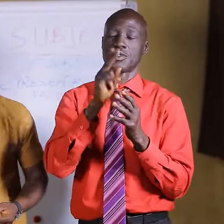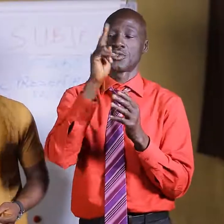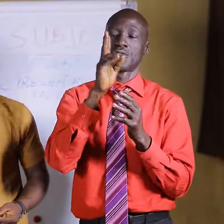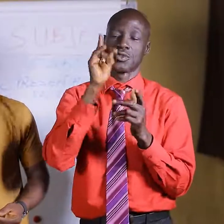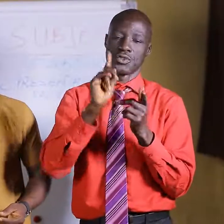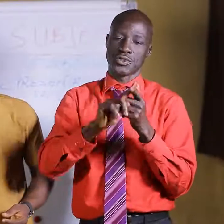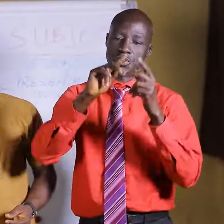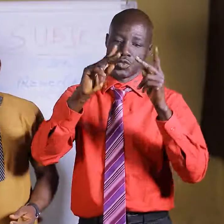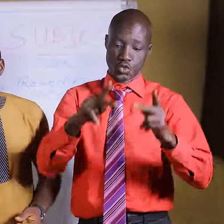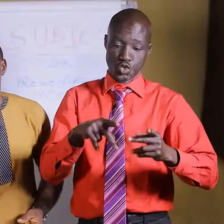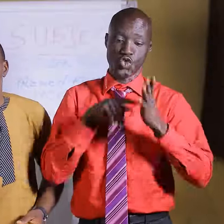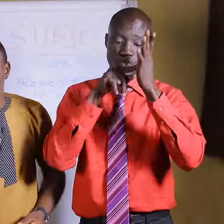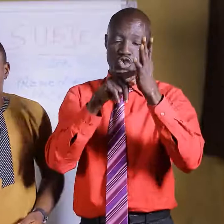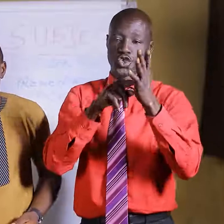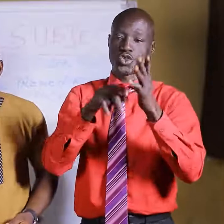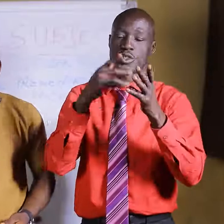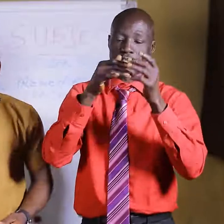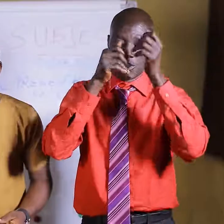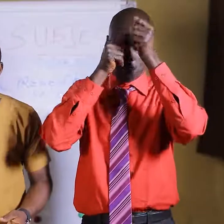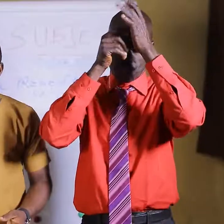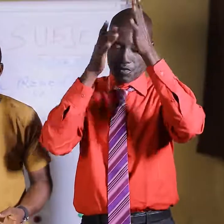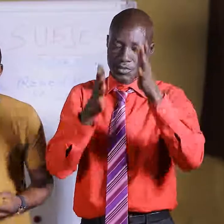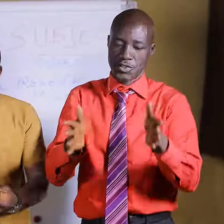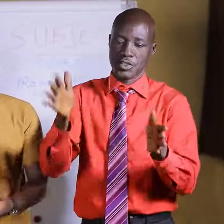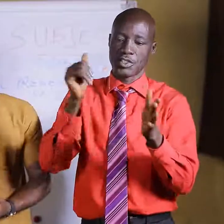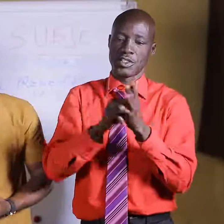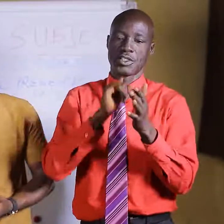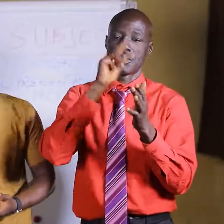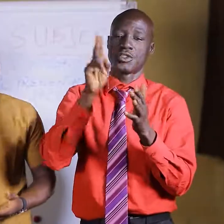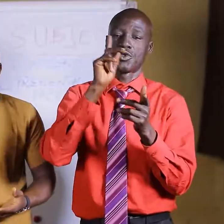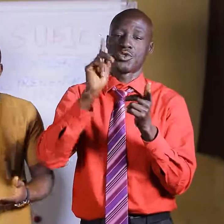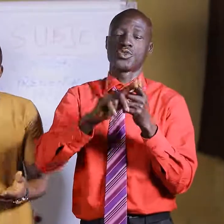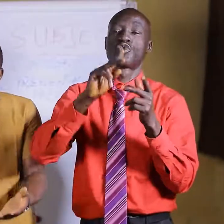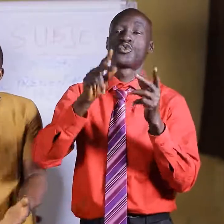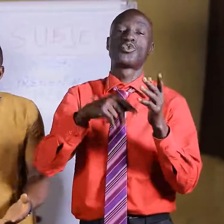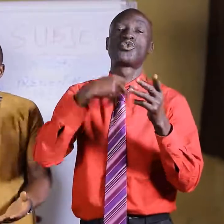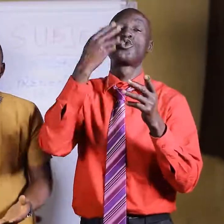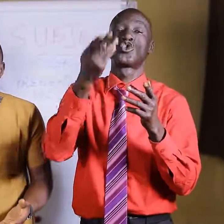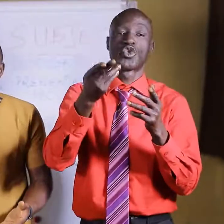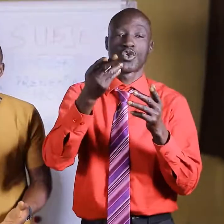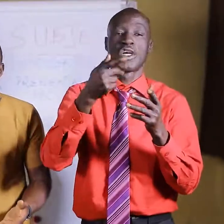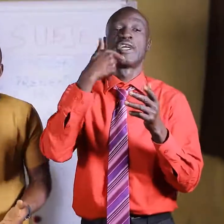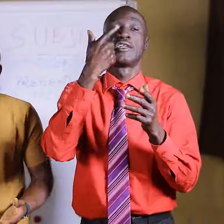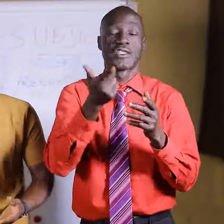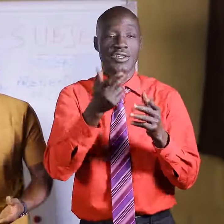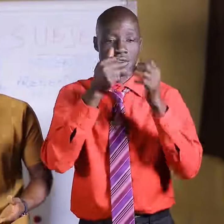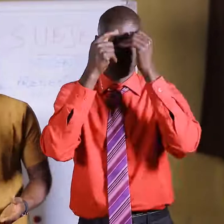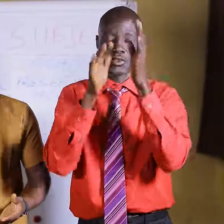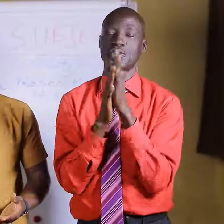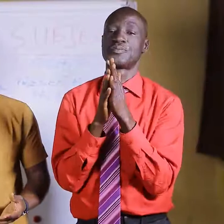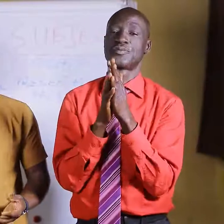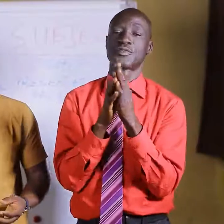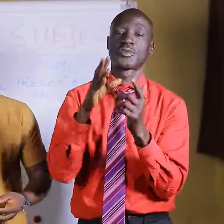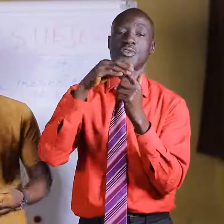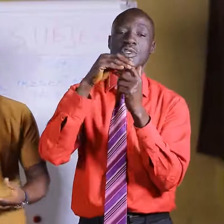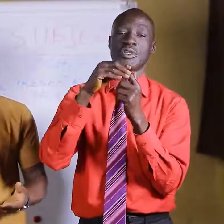to present information, that is used to deliver information, mostly in